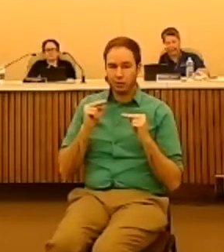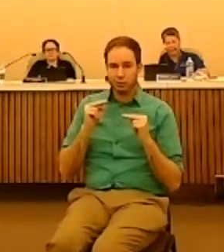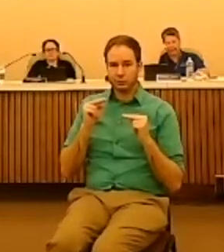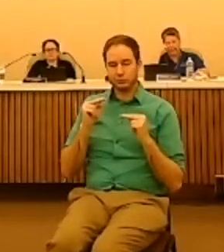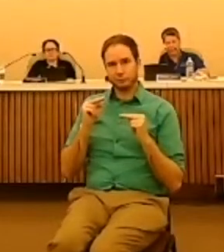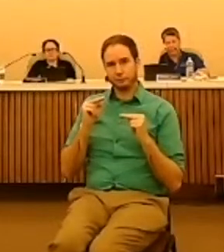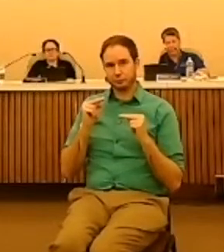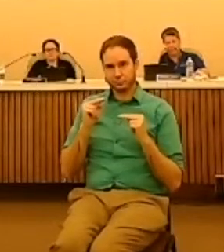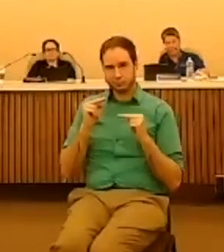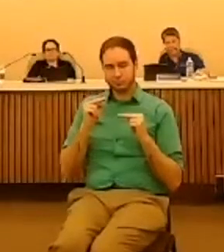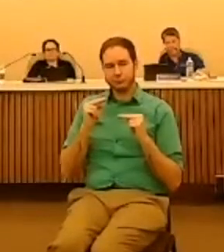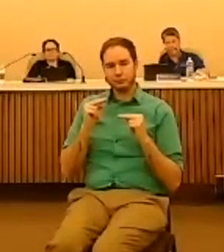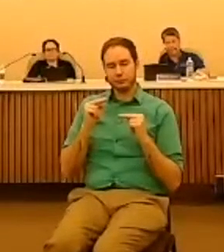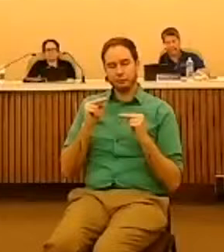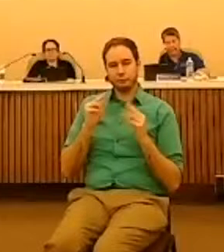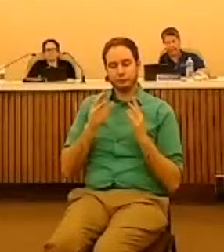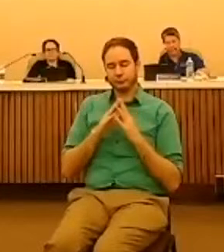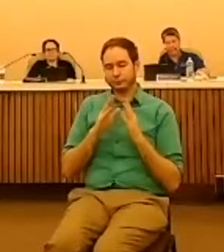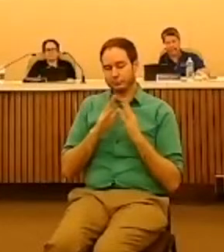the